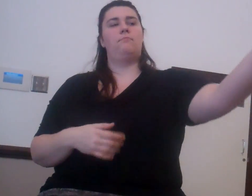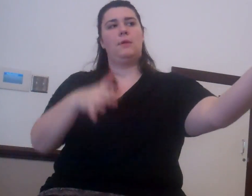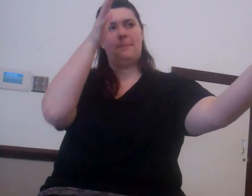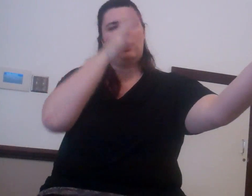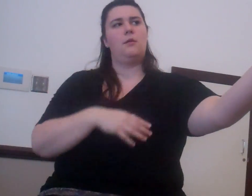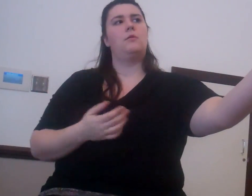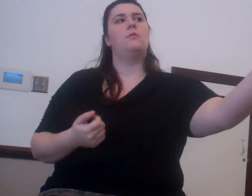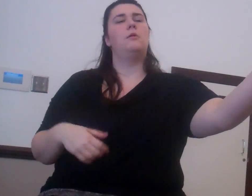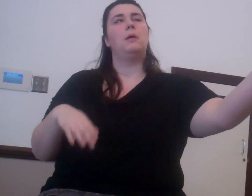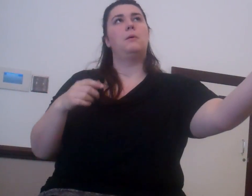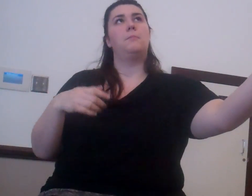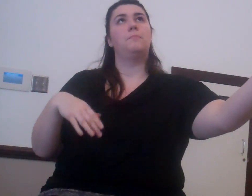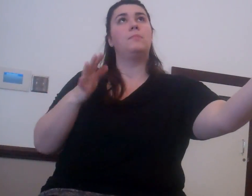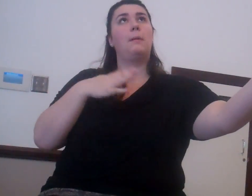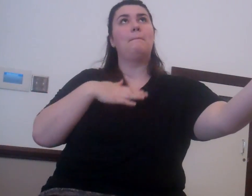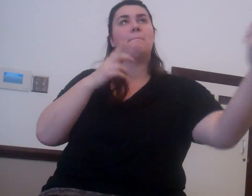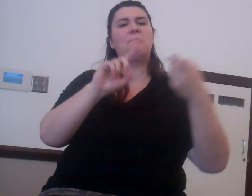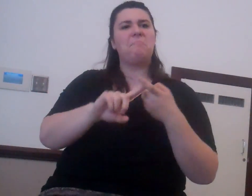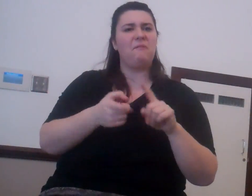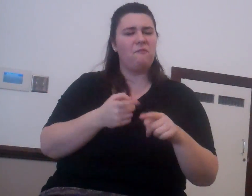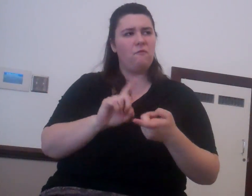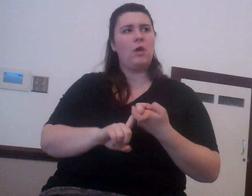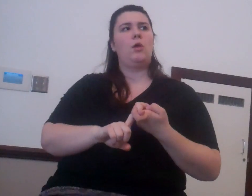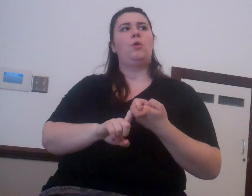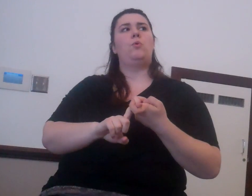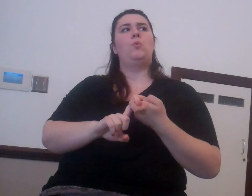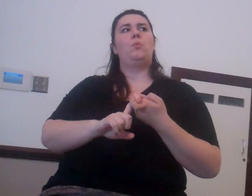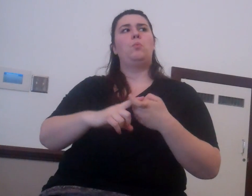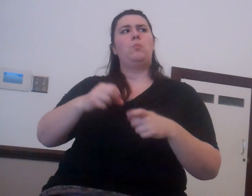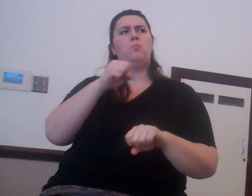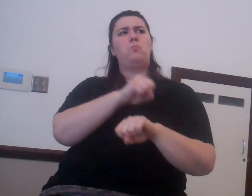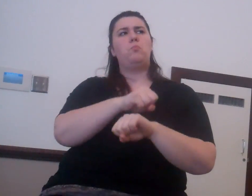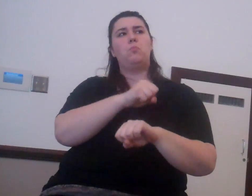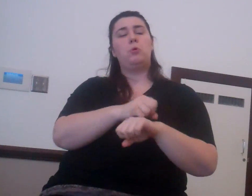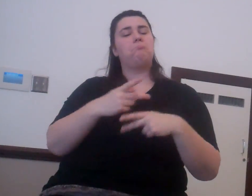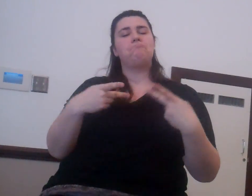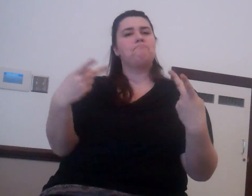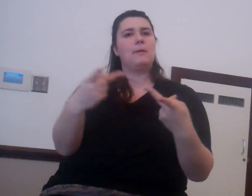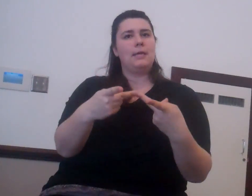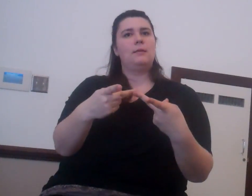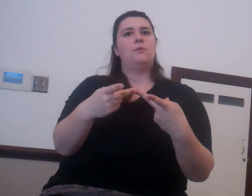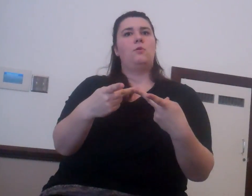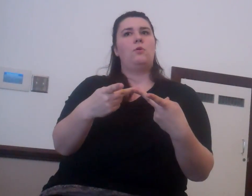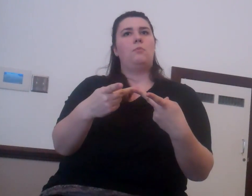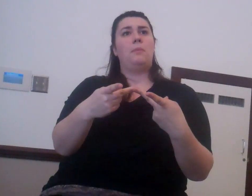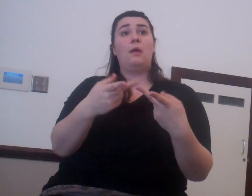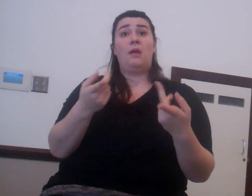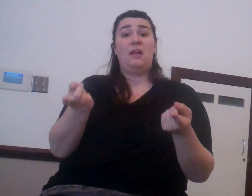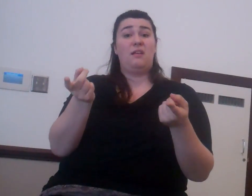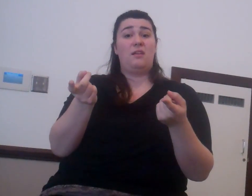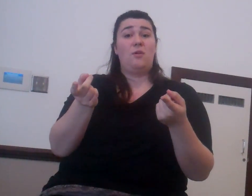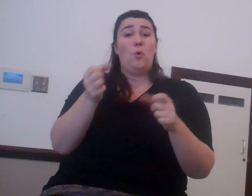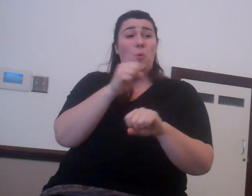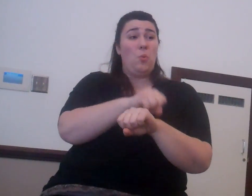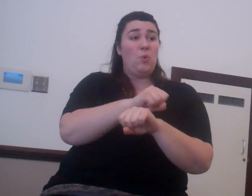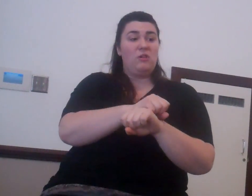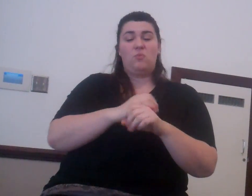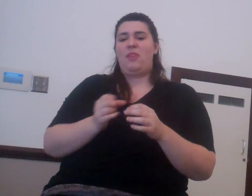stepdad, his dad, and his brother and his stepdaughter. So they all work some of the